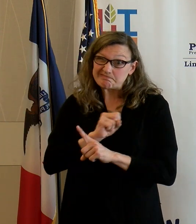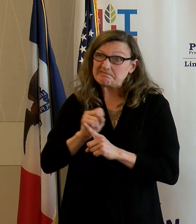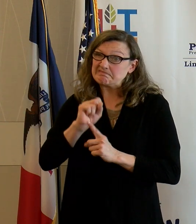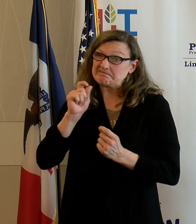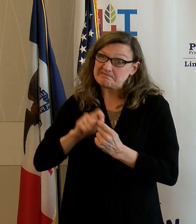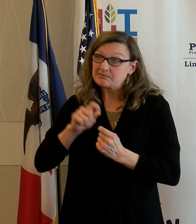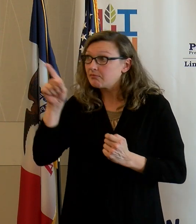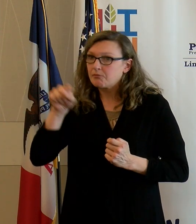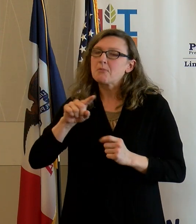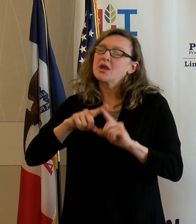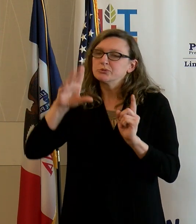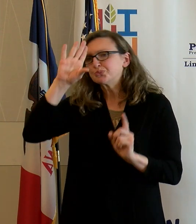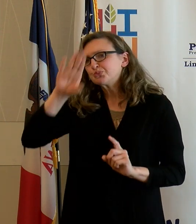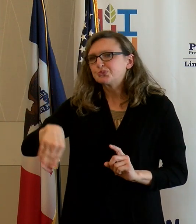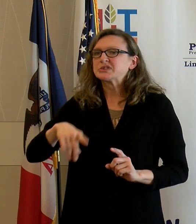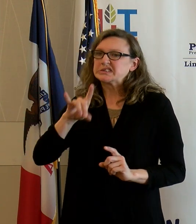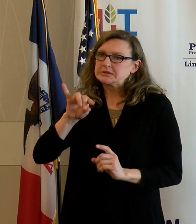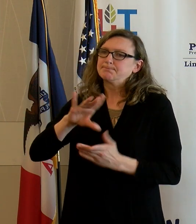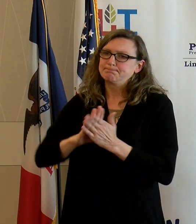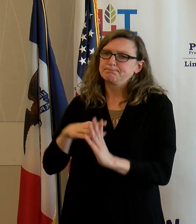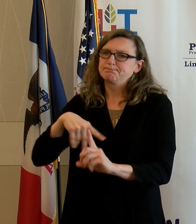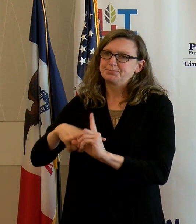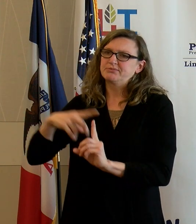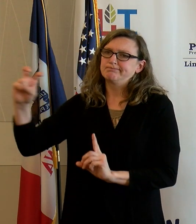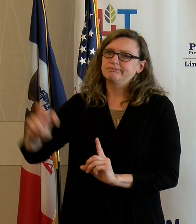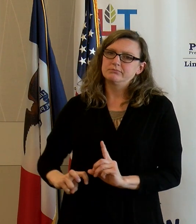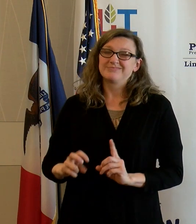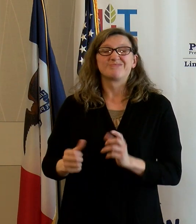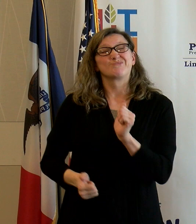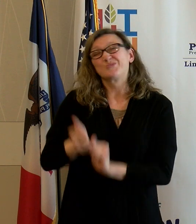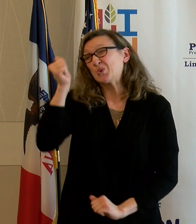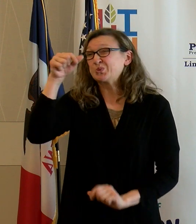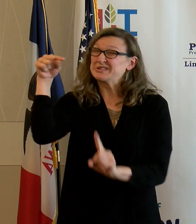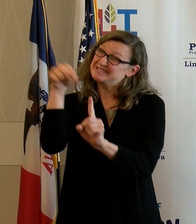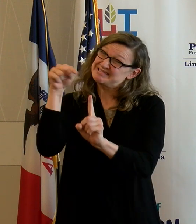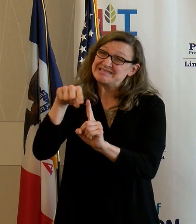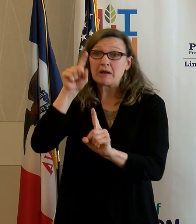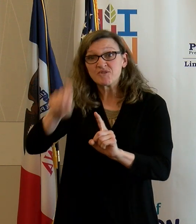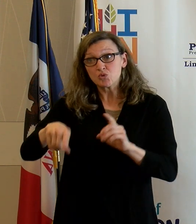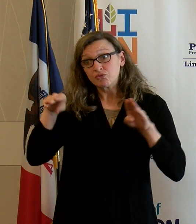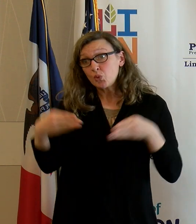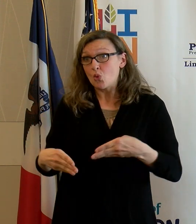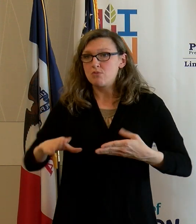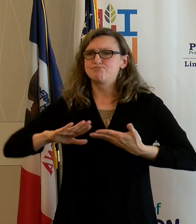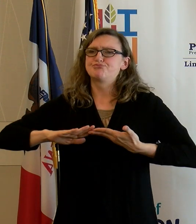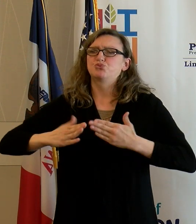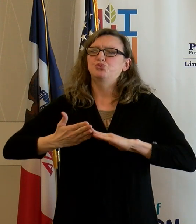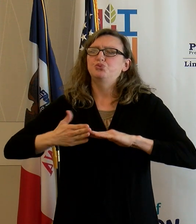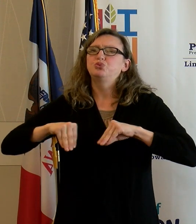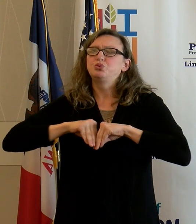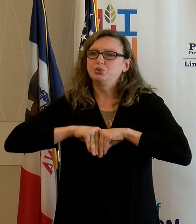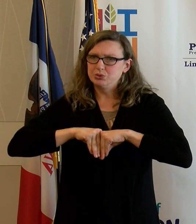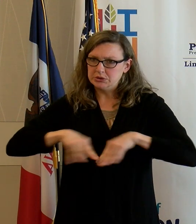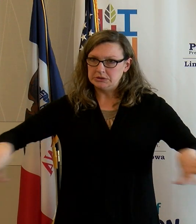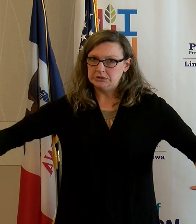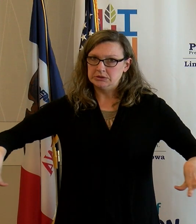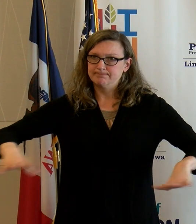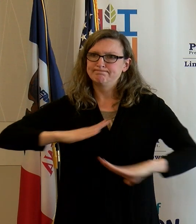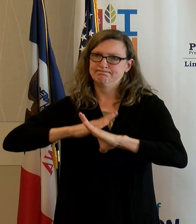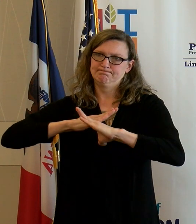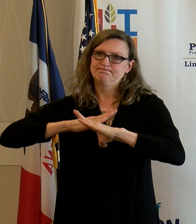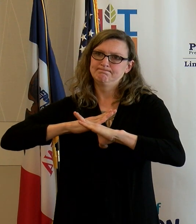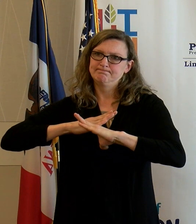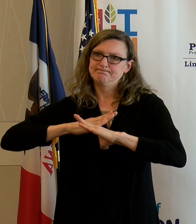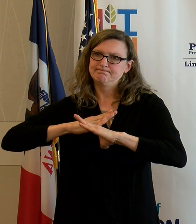what's important to remember is that we have community spread in not only Linn County, but in the state of Iowa. So no matter where you go within our state, within